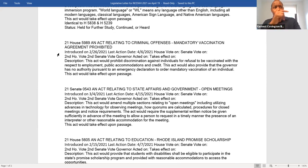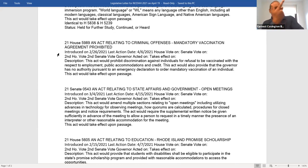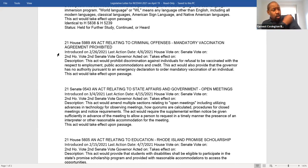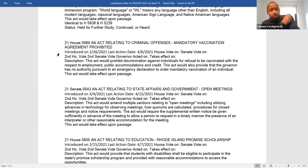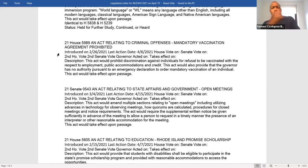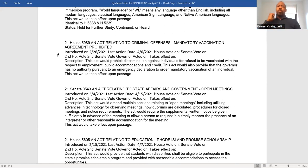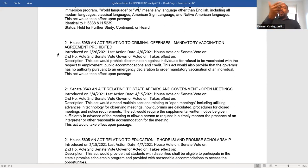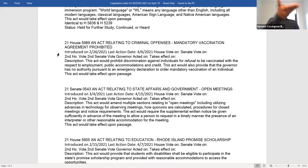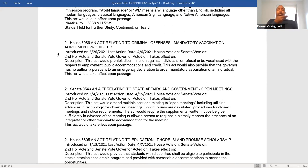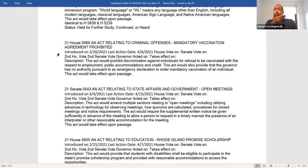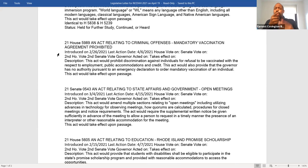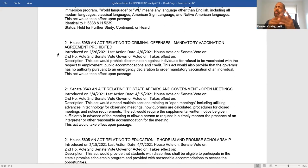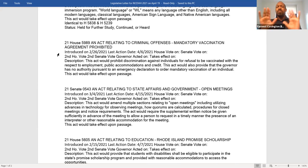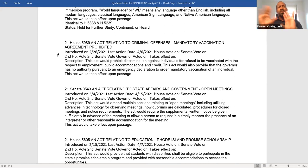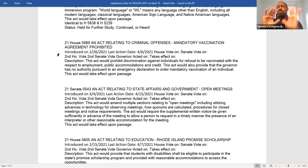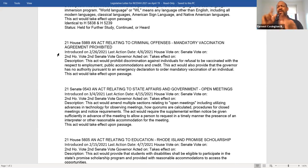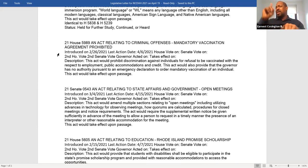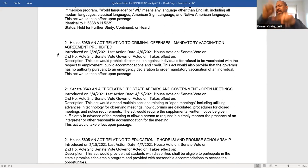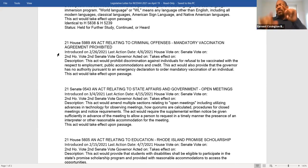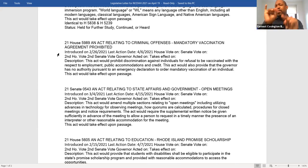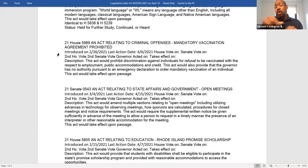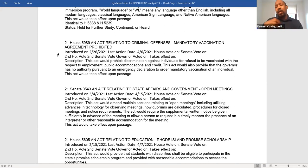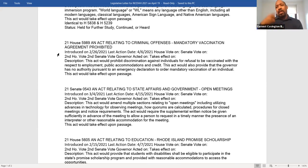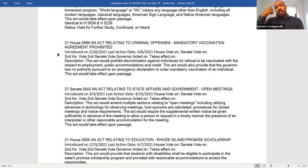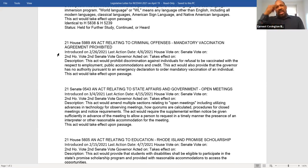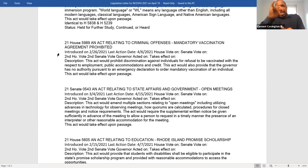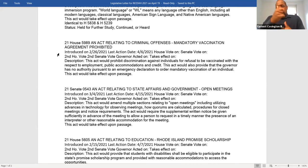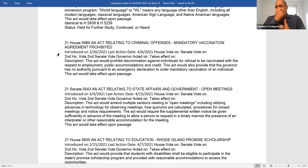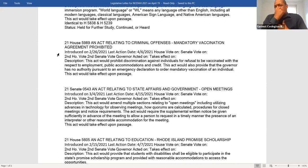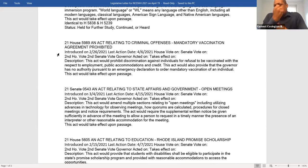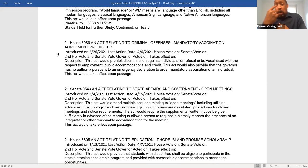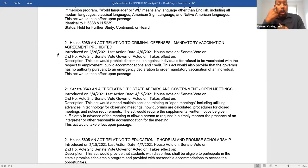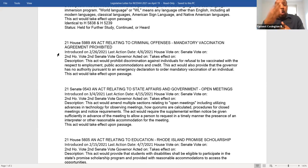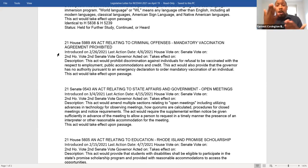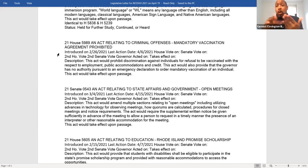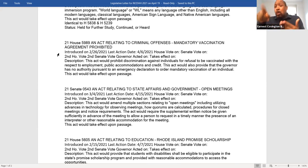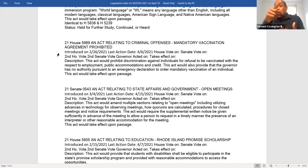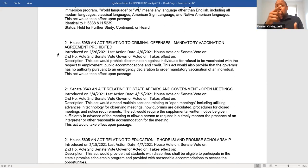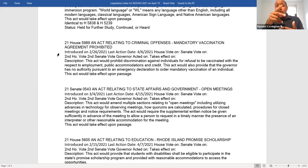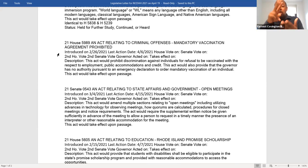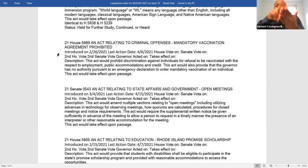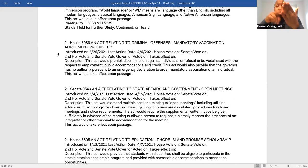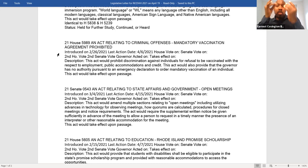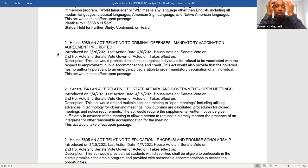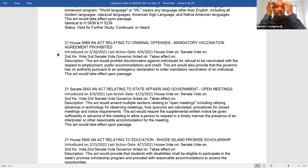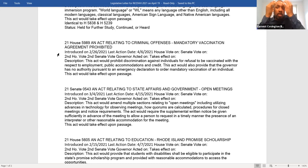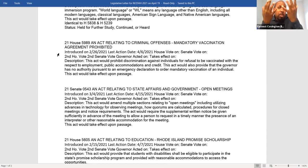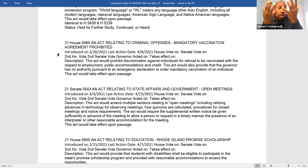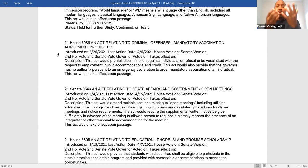that they did not have vaccination. So if someone was not vaccinated, they couldn't be fired or something to that extent. So